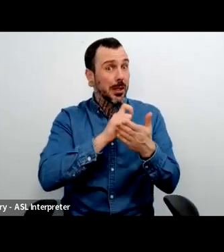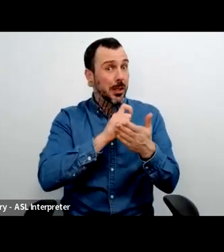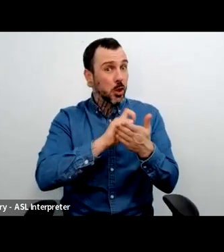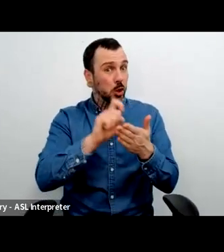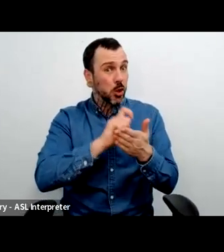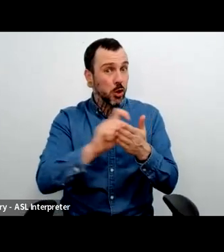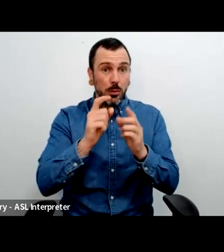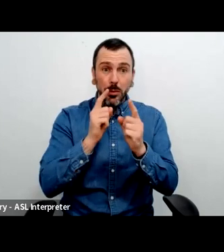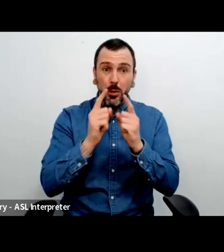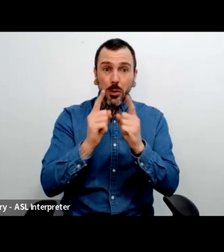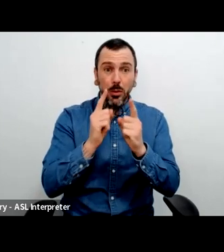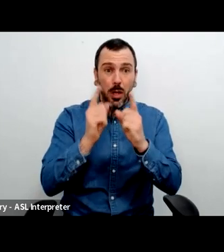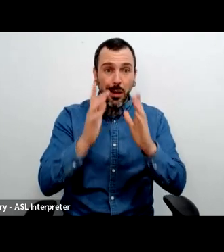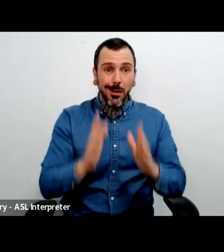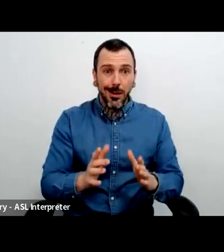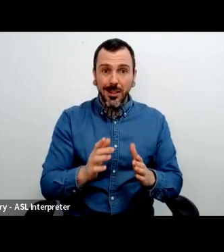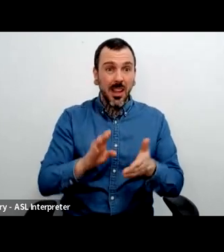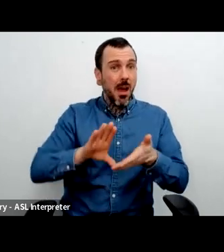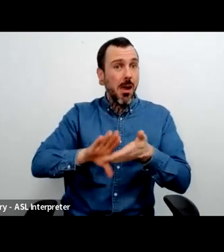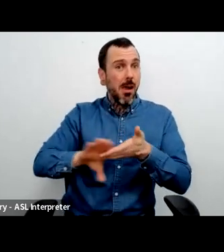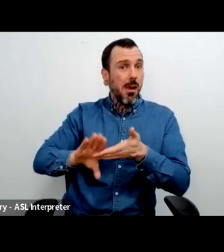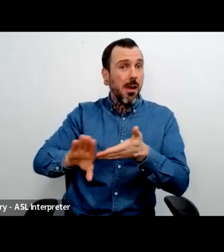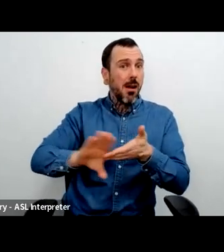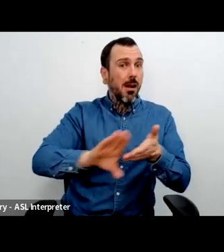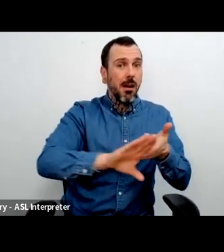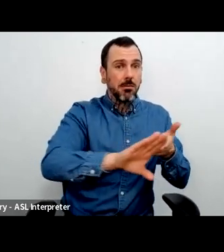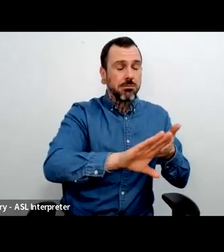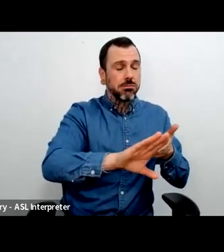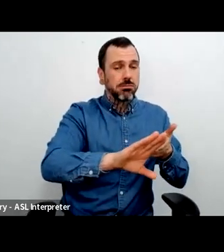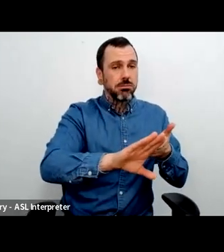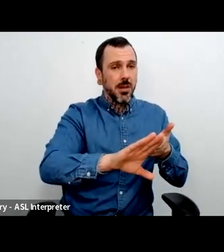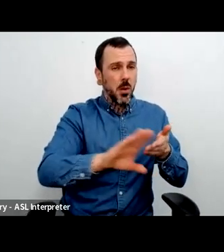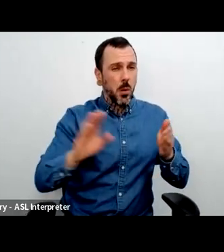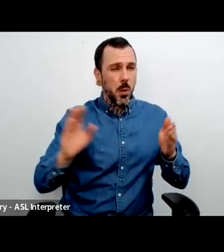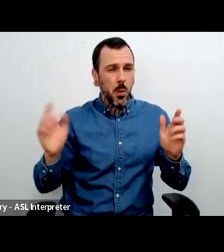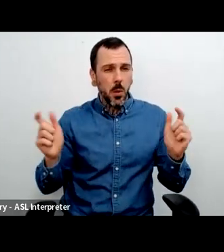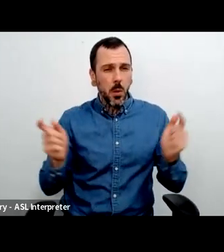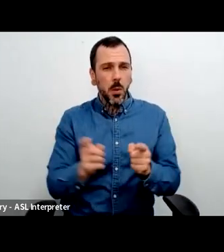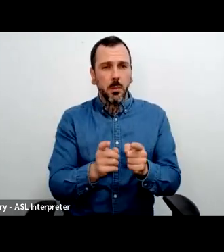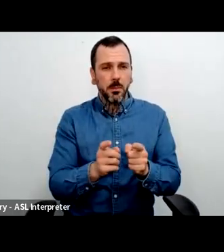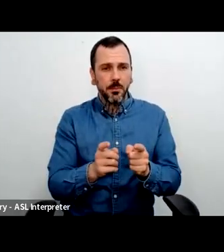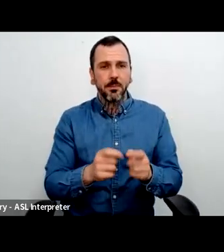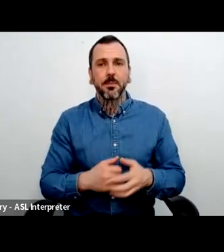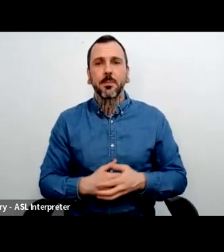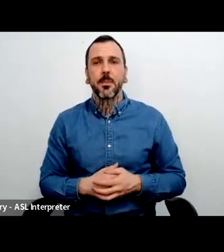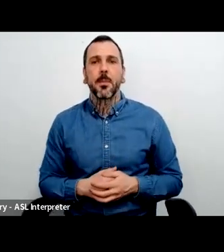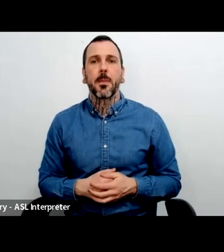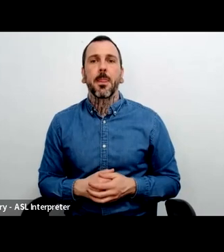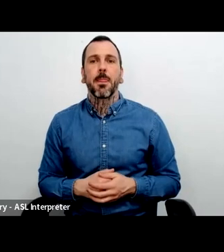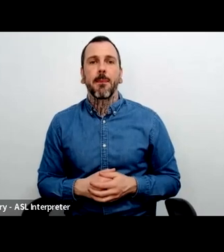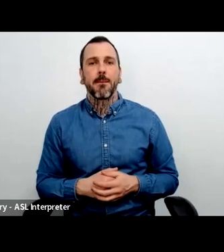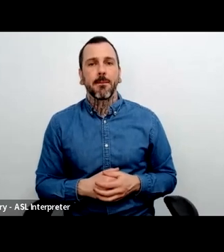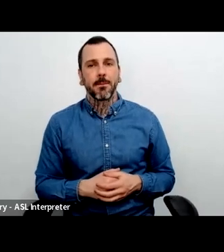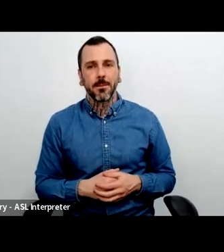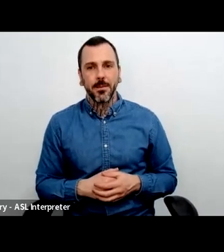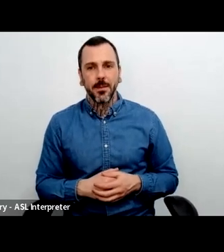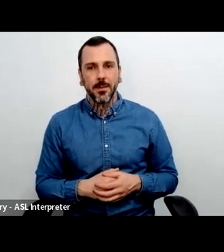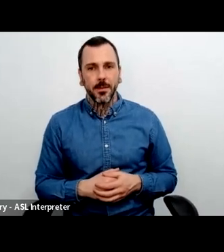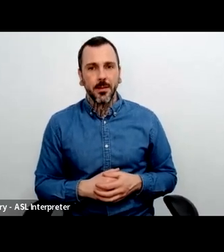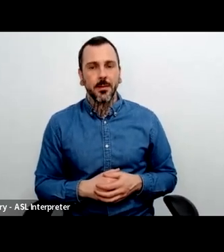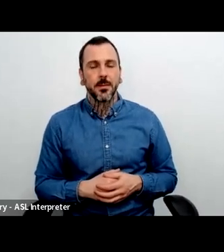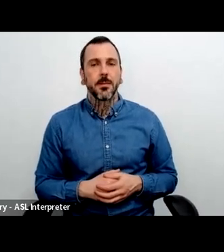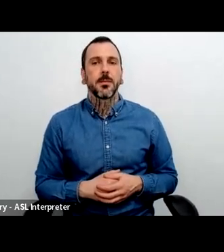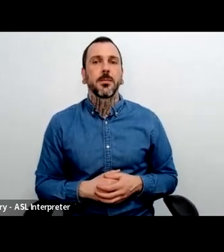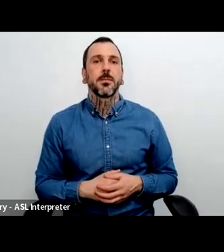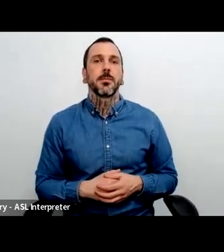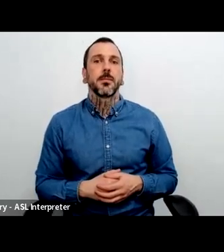usually the first thing that, unfortunately, that publishers and editors see as dispensable is